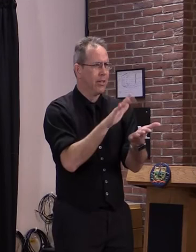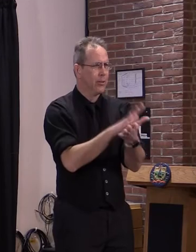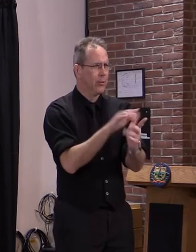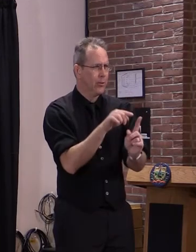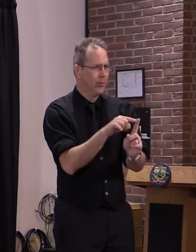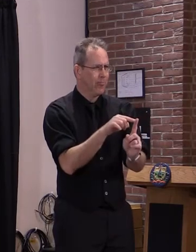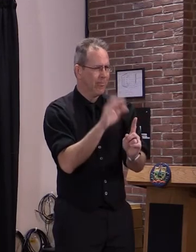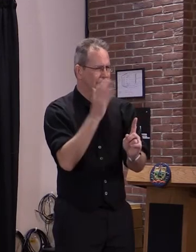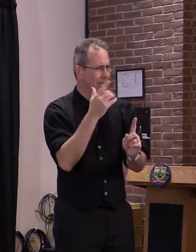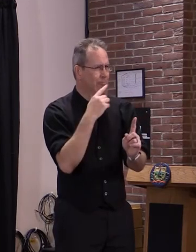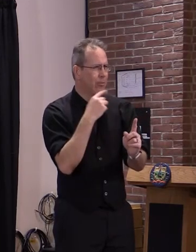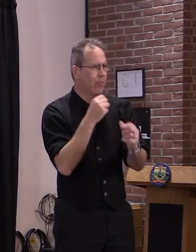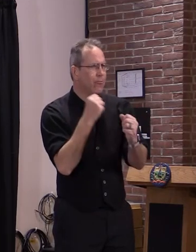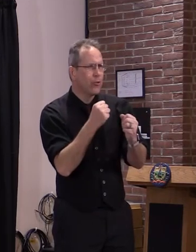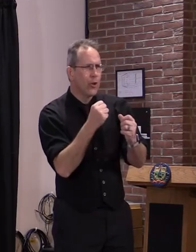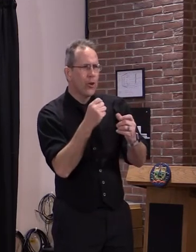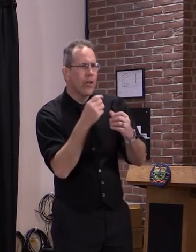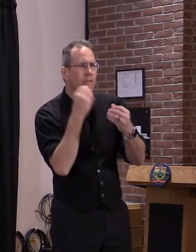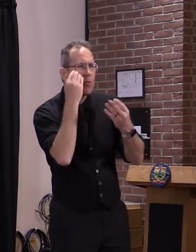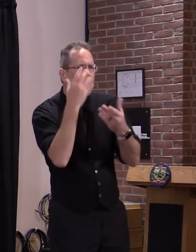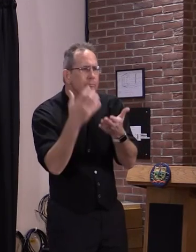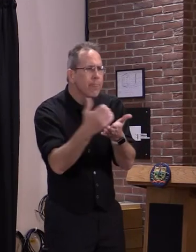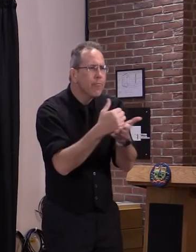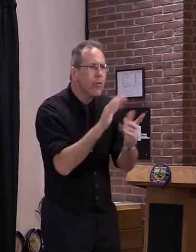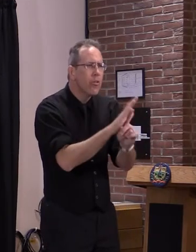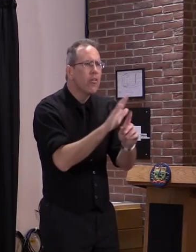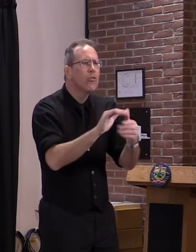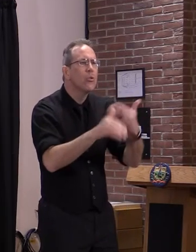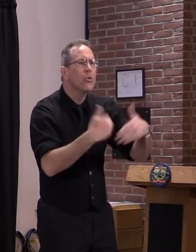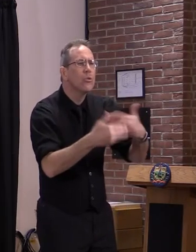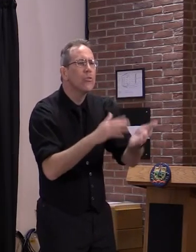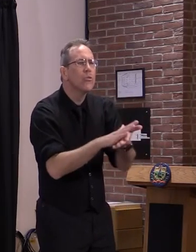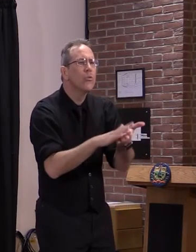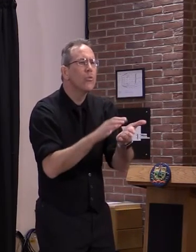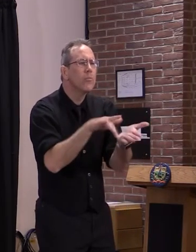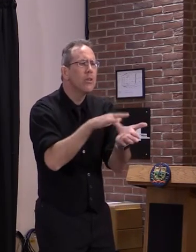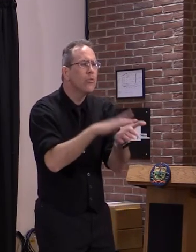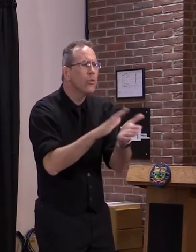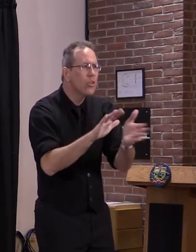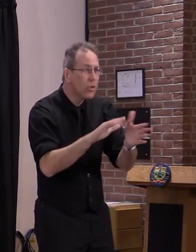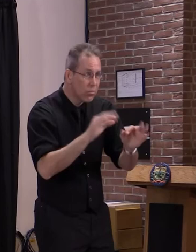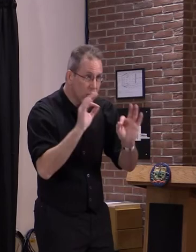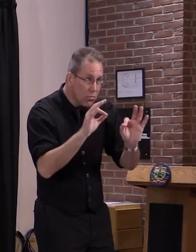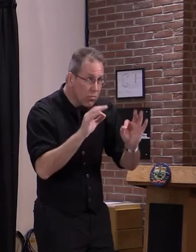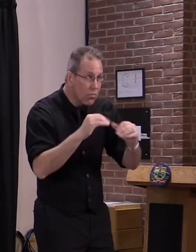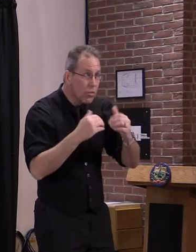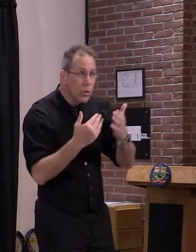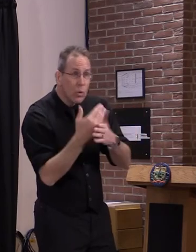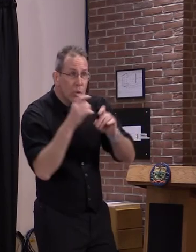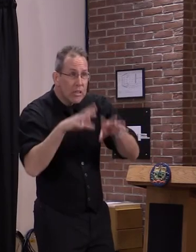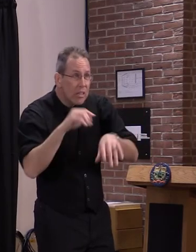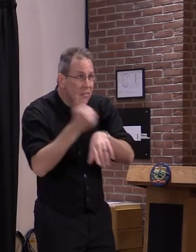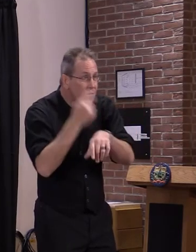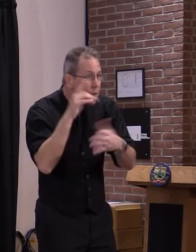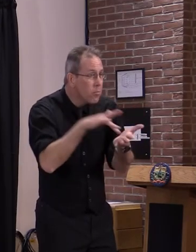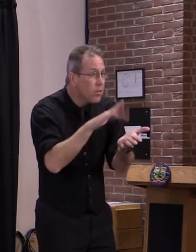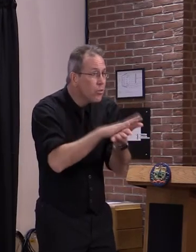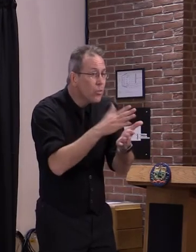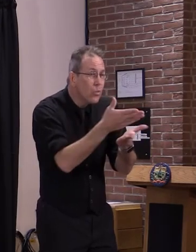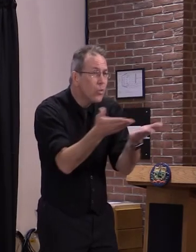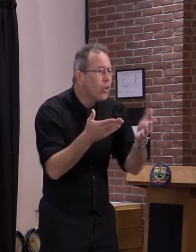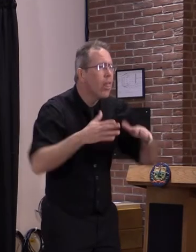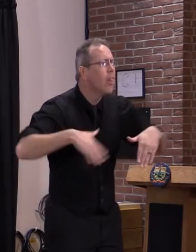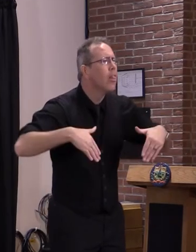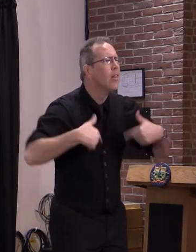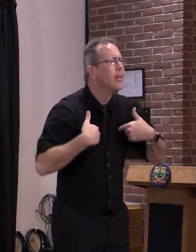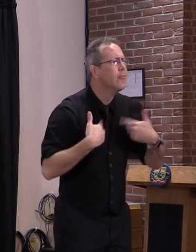we'll have to decide to what extent we try to implement some new data metric or to what extent we just focus on providing those